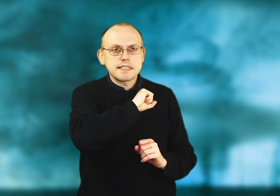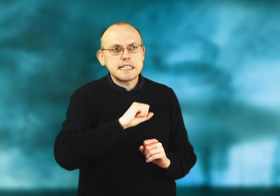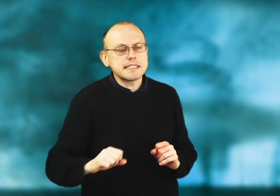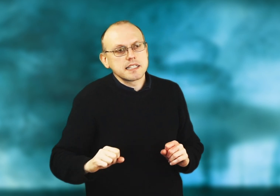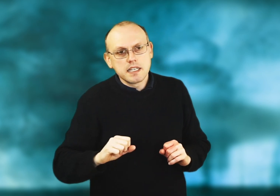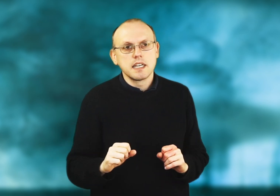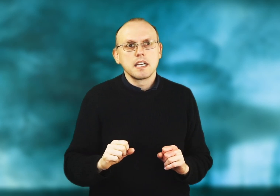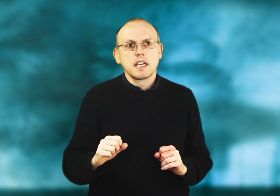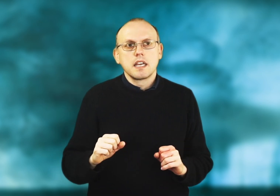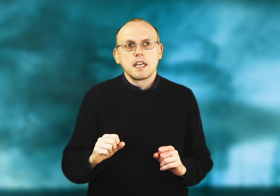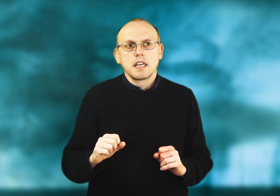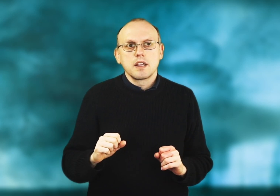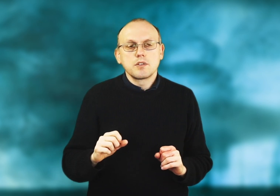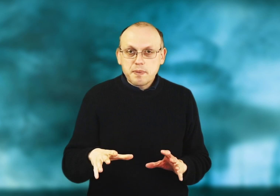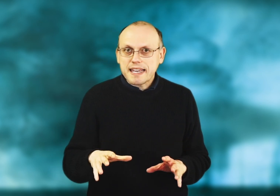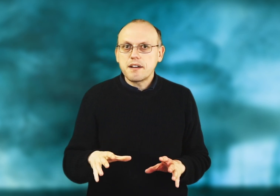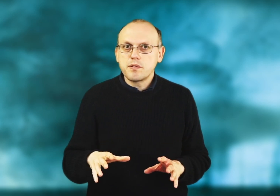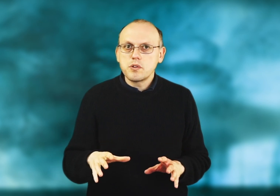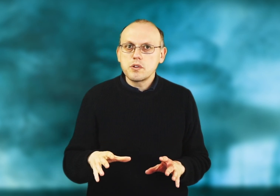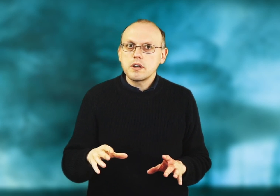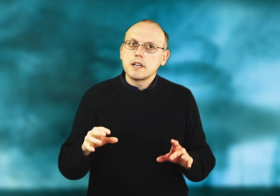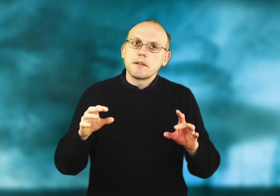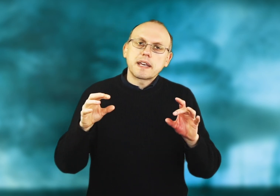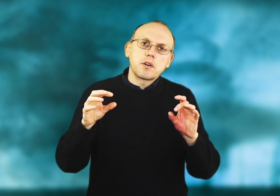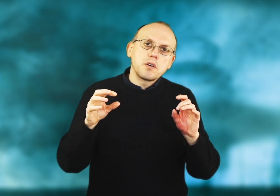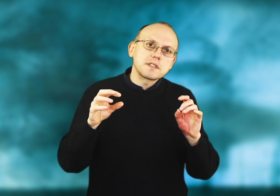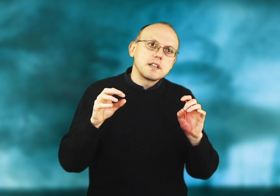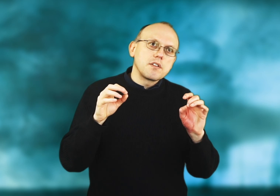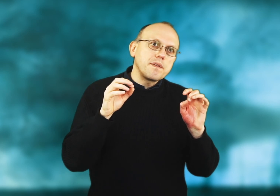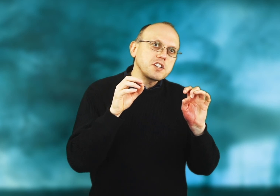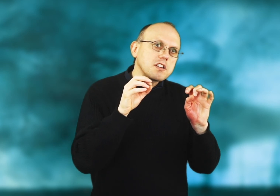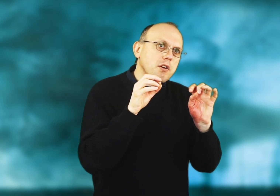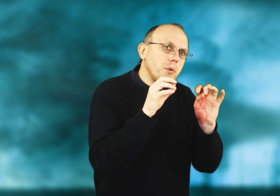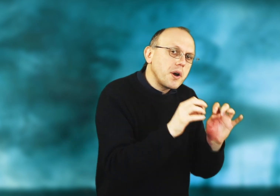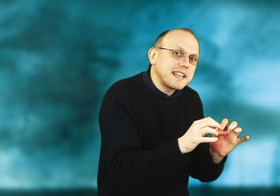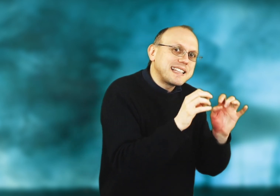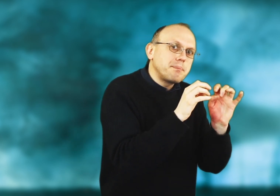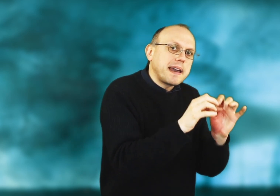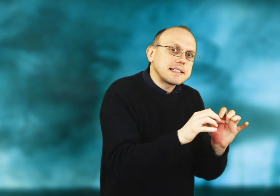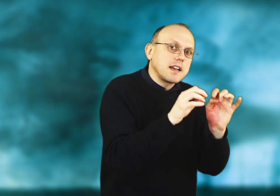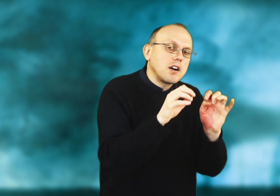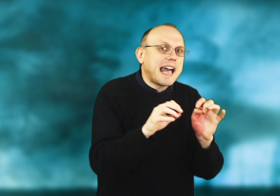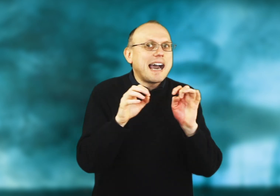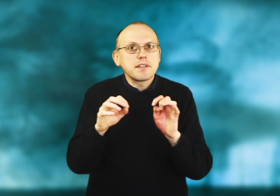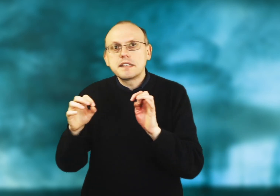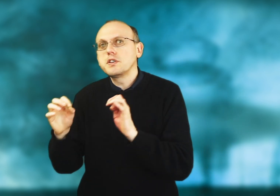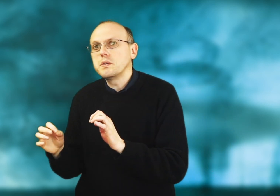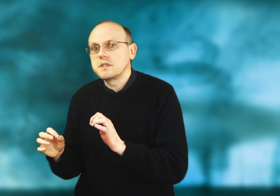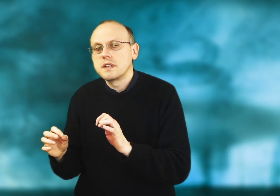sentences, do be careful because the function of the word depends on how it is used.